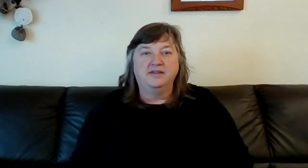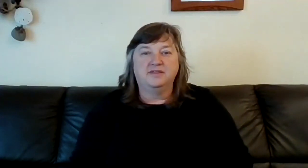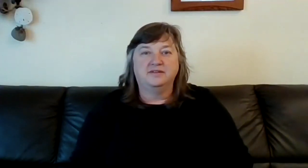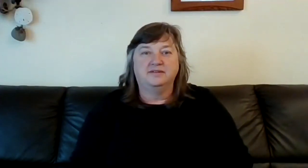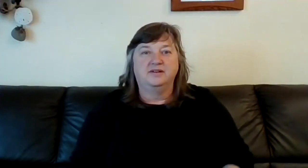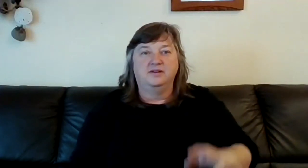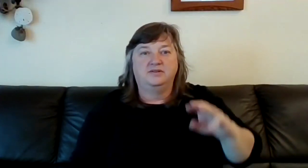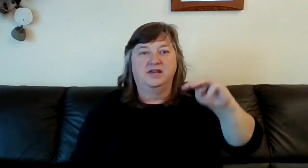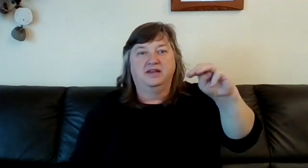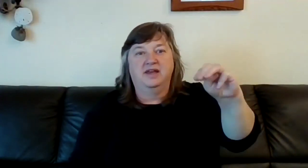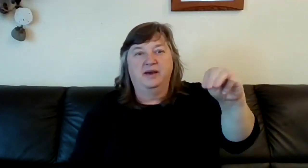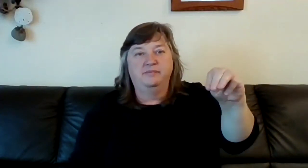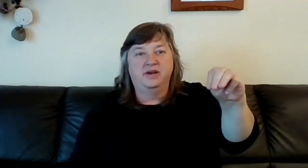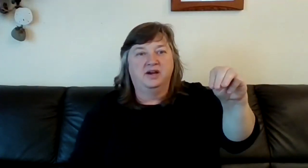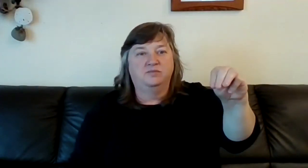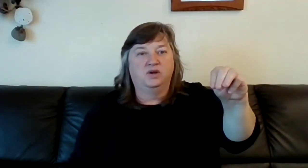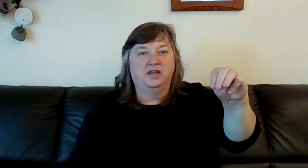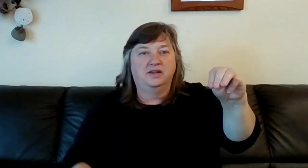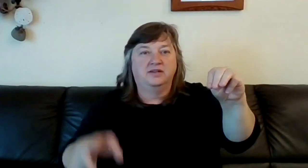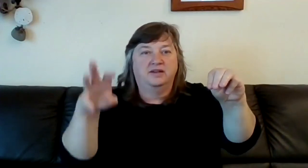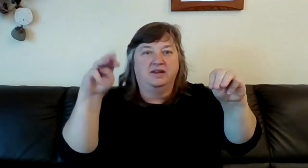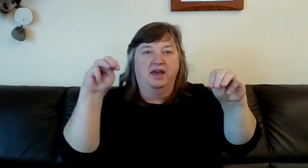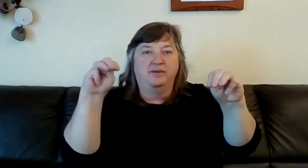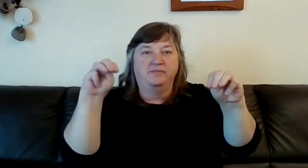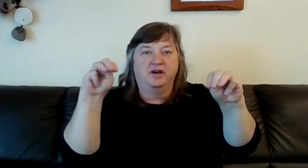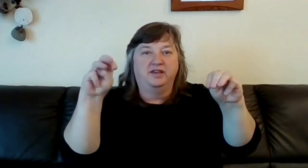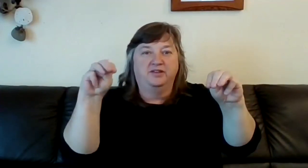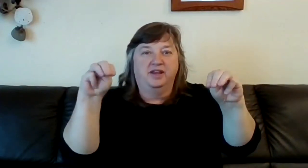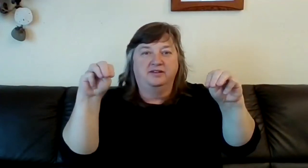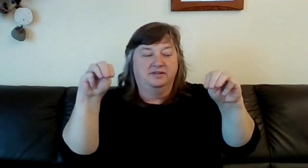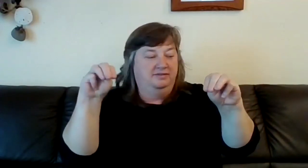Math, you take an M on one hand and an M on the other hand